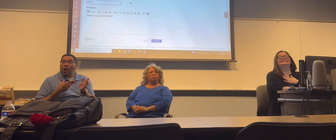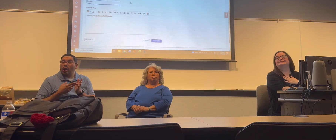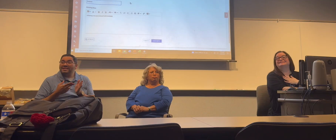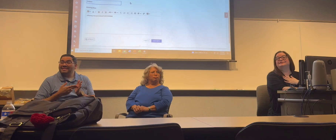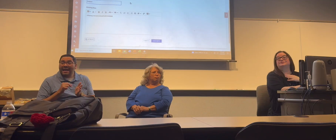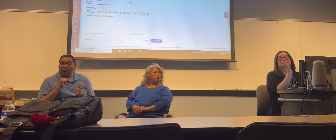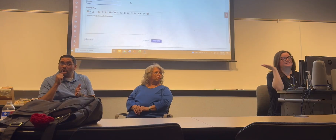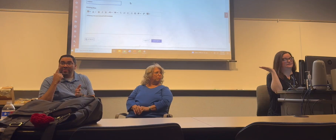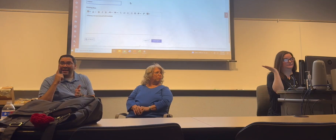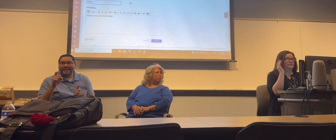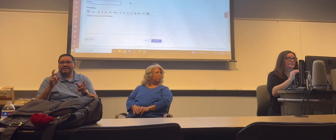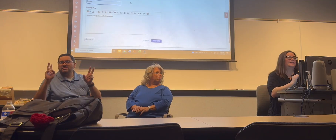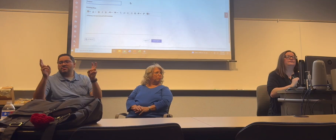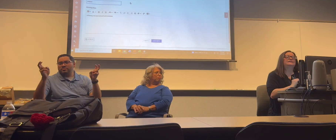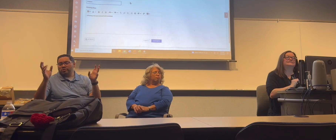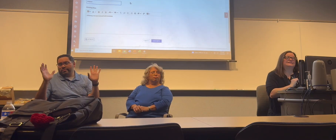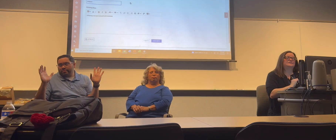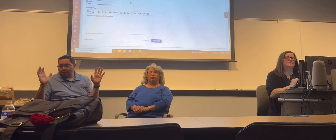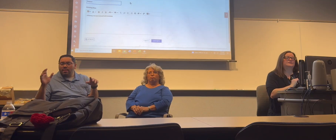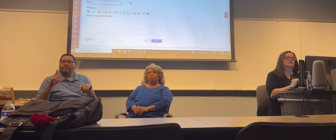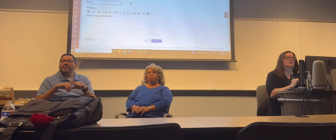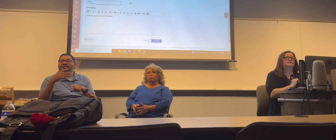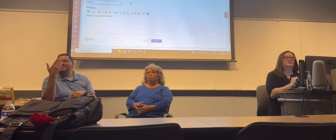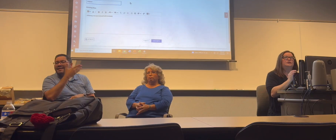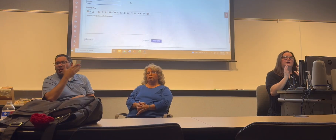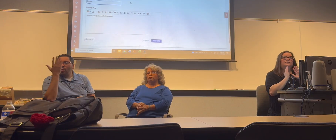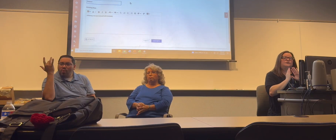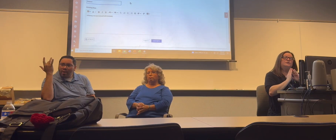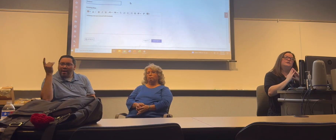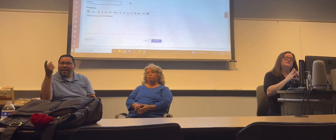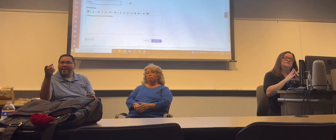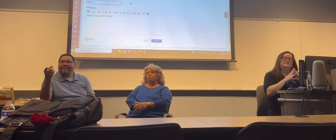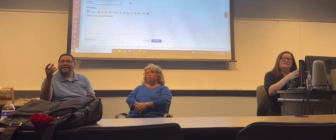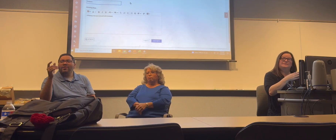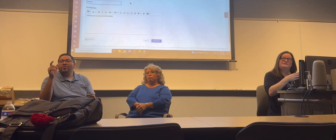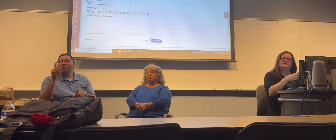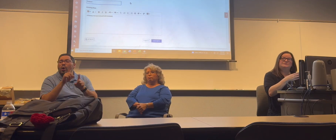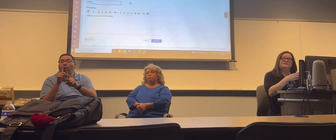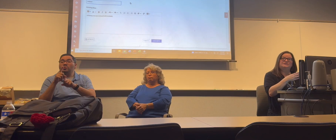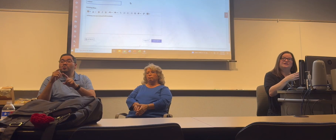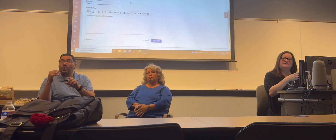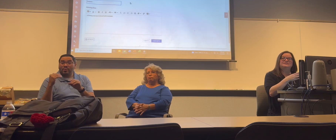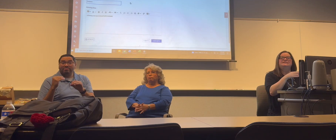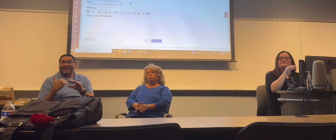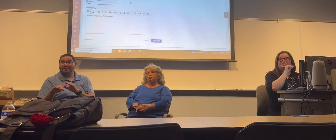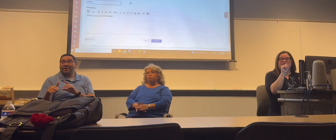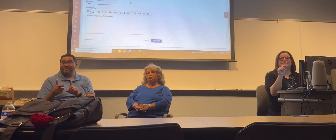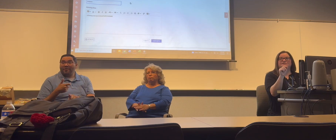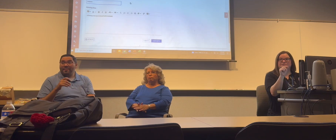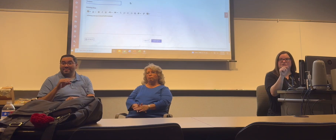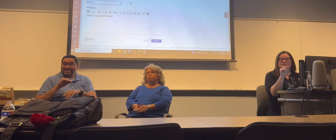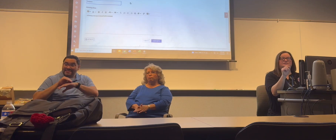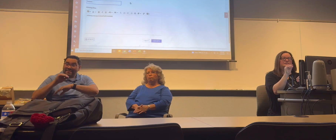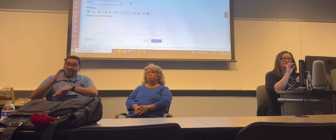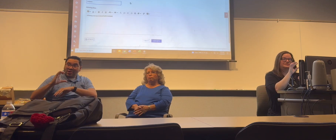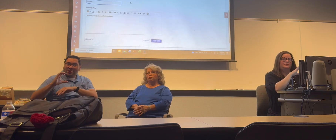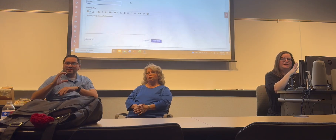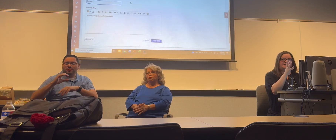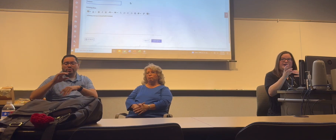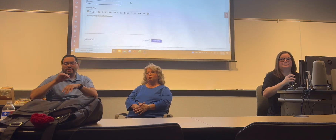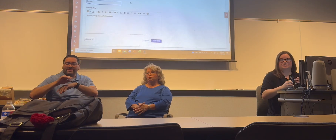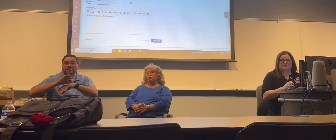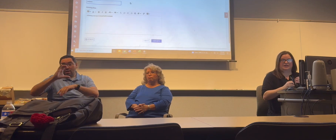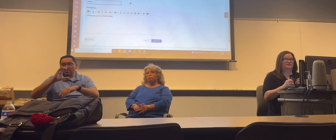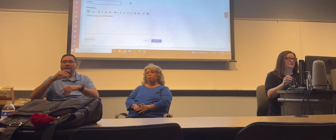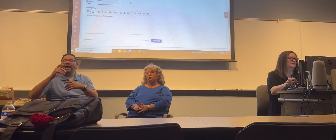think it needs a subject, but I think it's there because you can also send emails from Civitas, and emails have a subject, and so